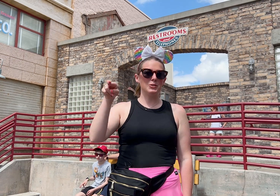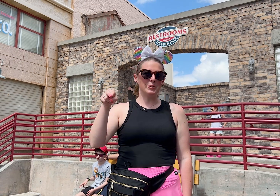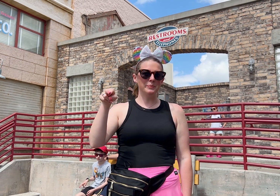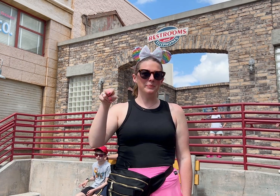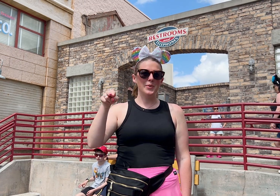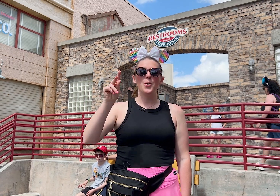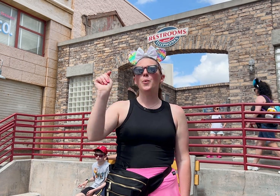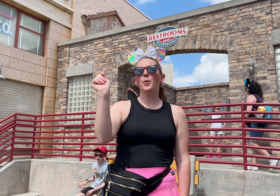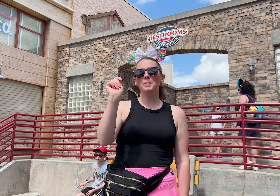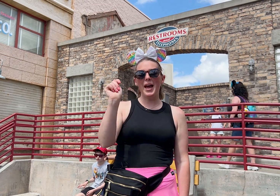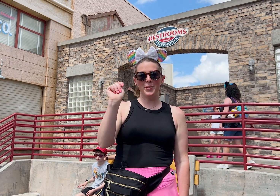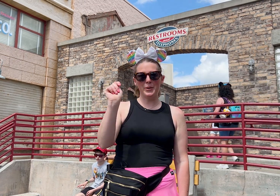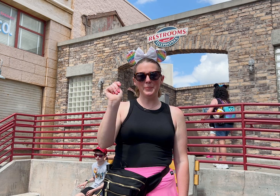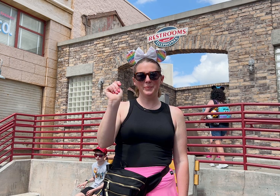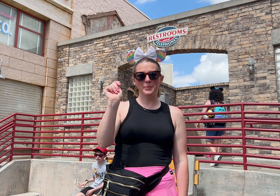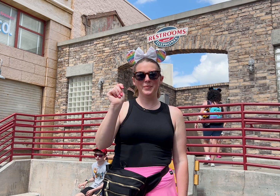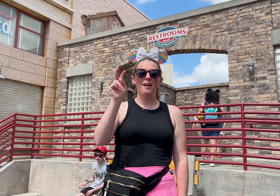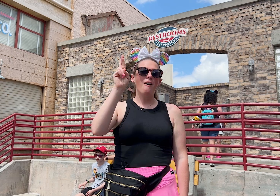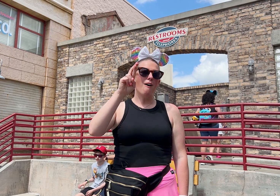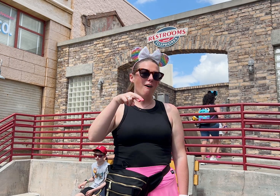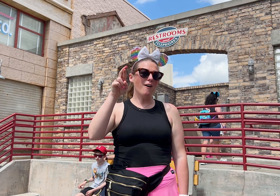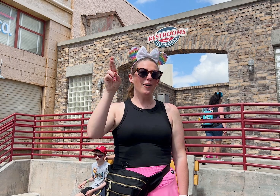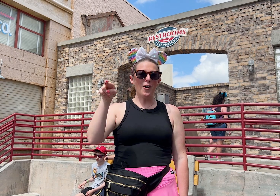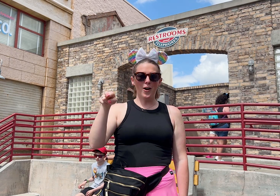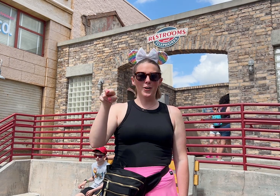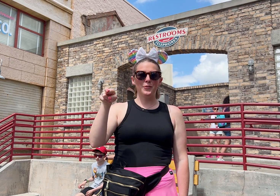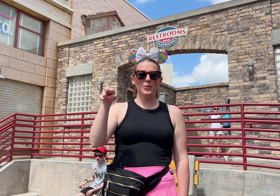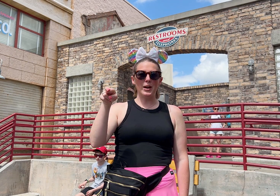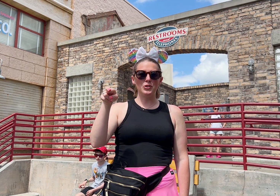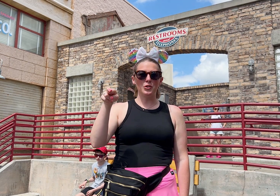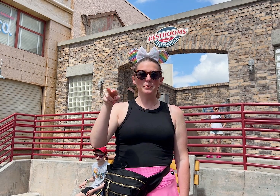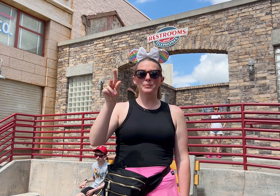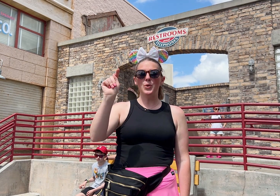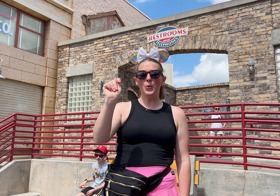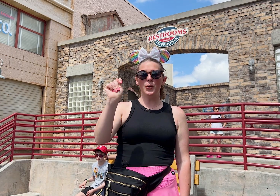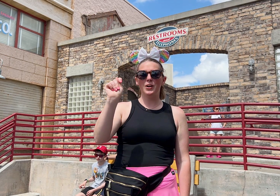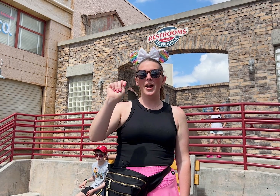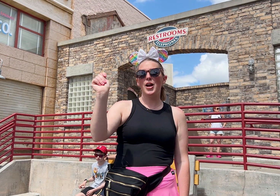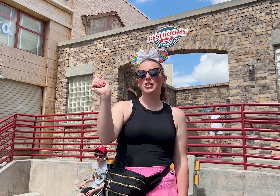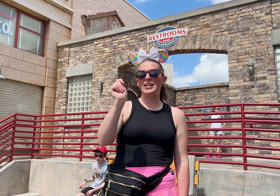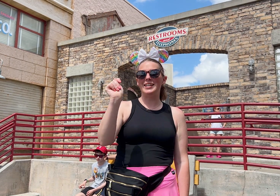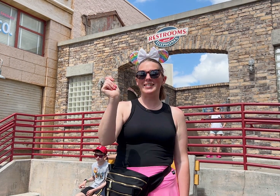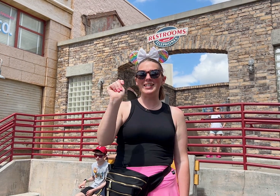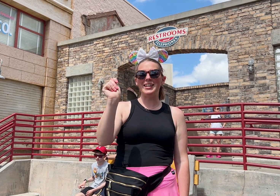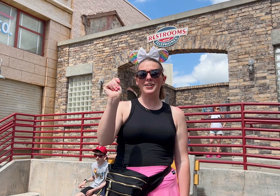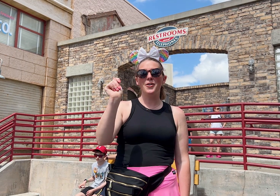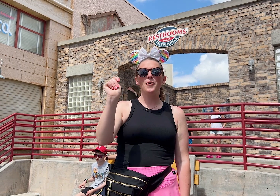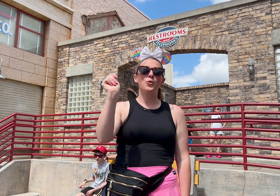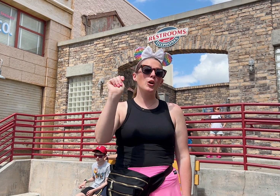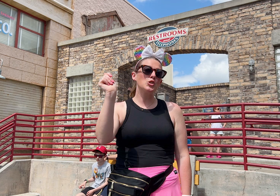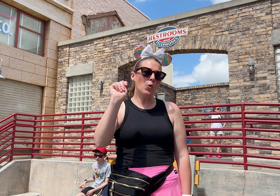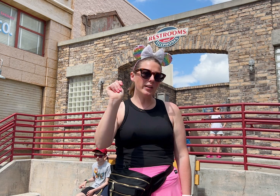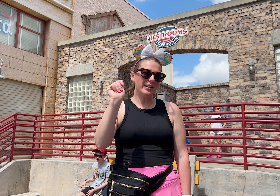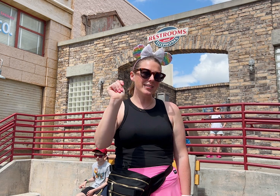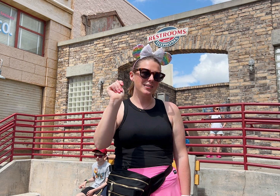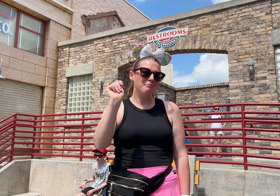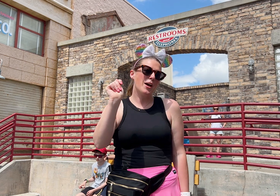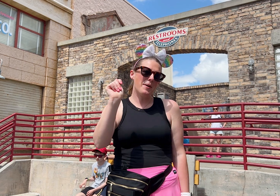Restroom or bathroom. RR for restroom, or a shaking T for a toilet, a